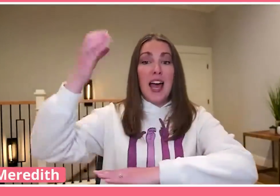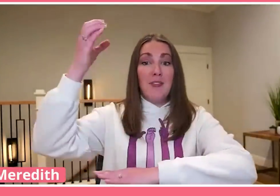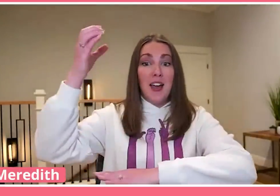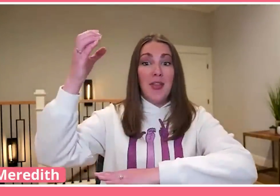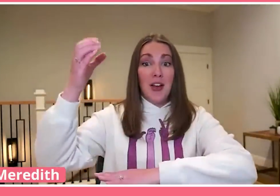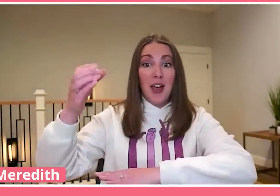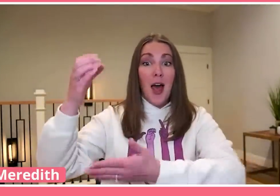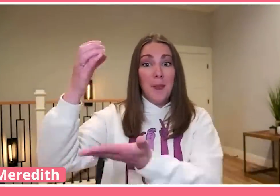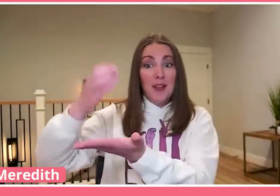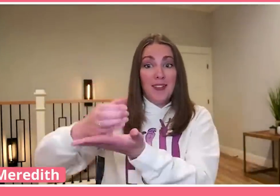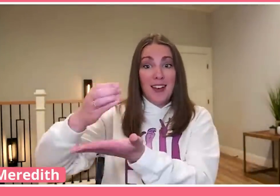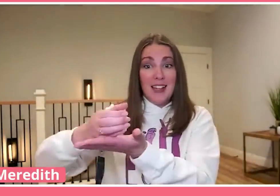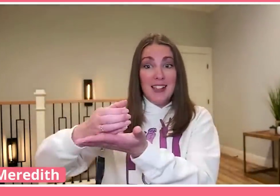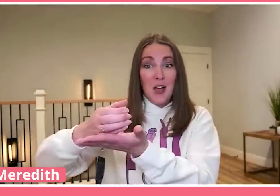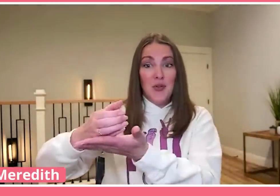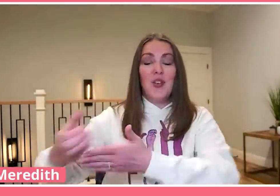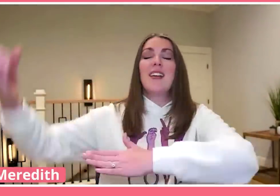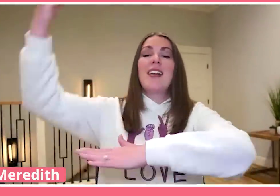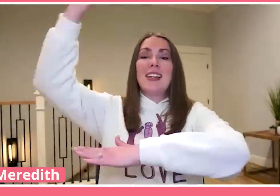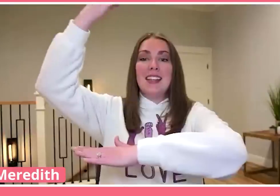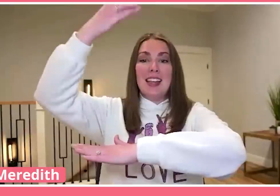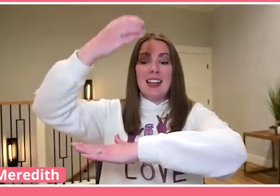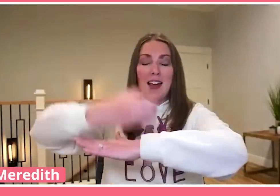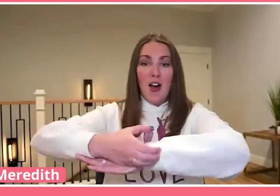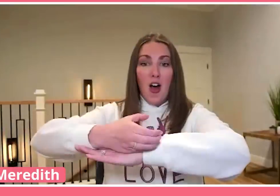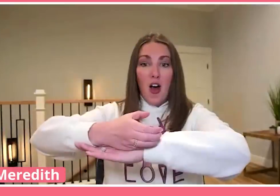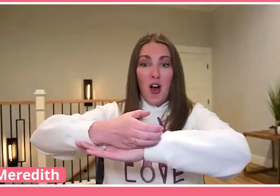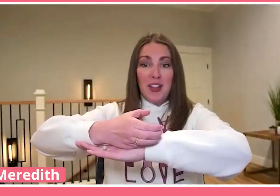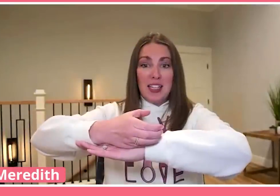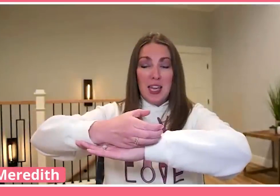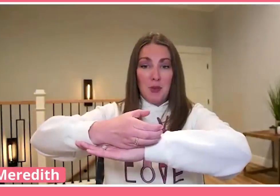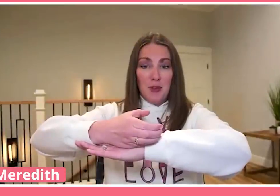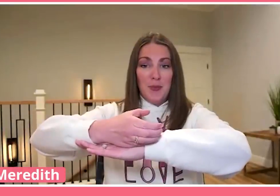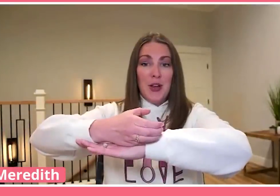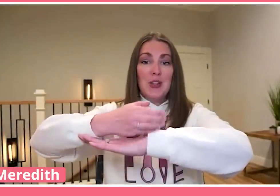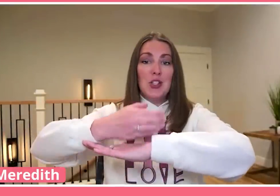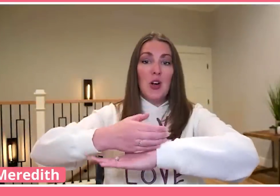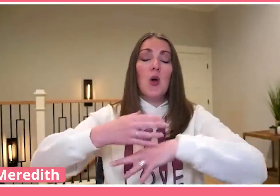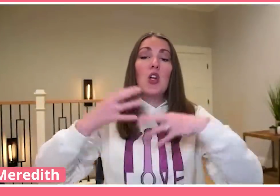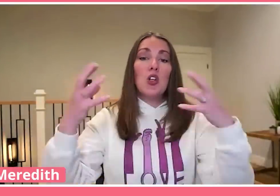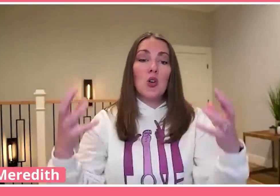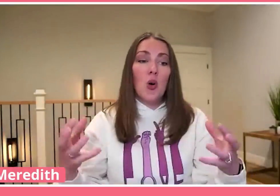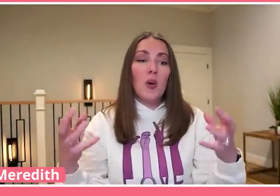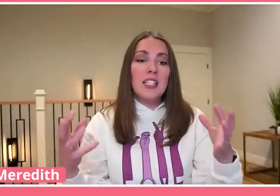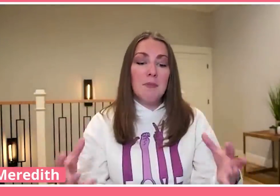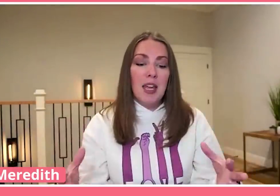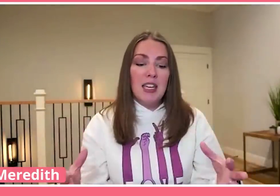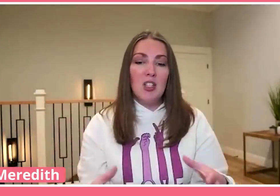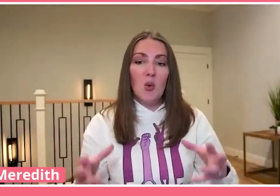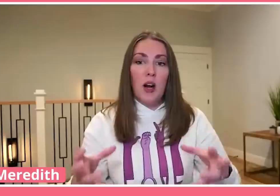have the cup itself setting on the table. So you're going to make it to where